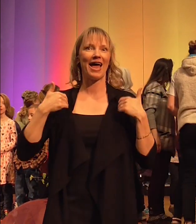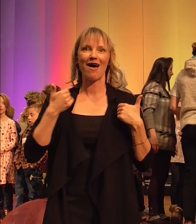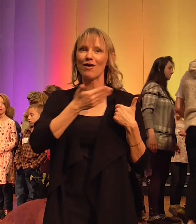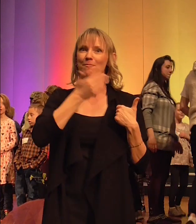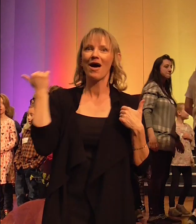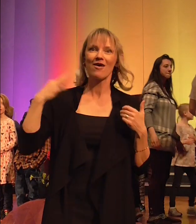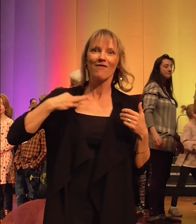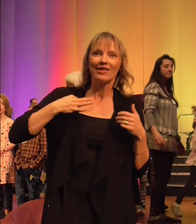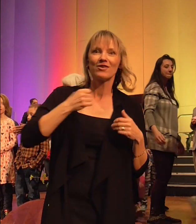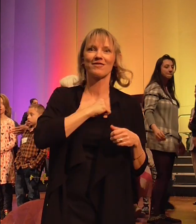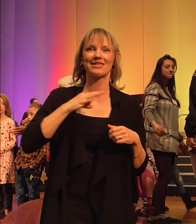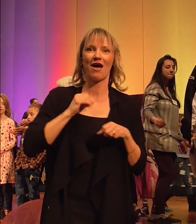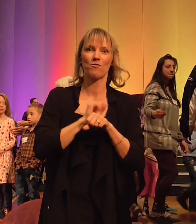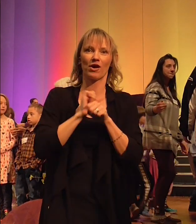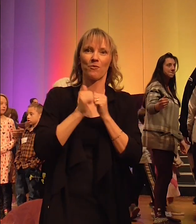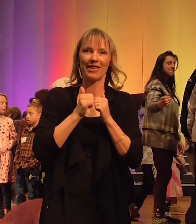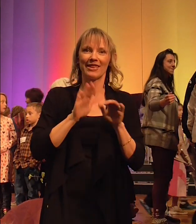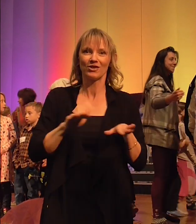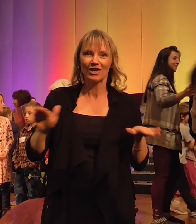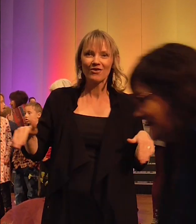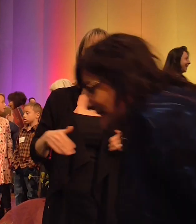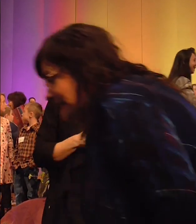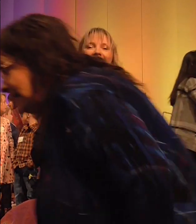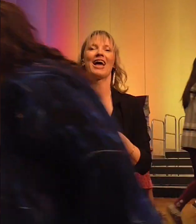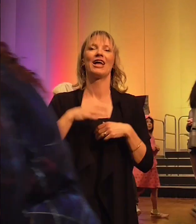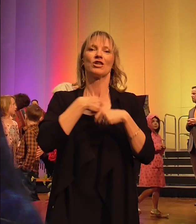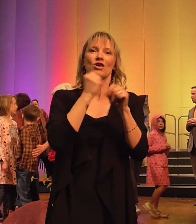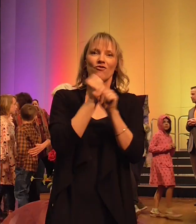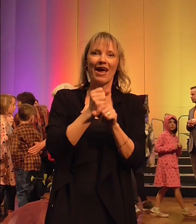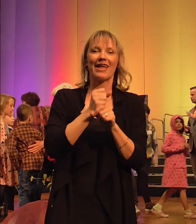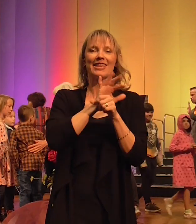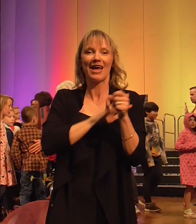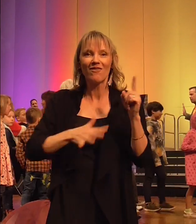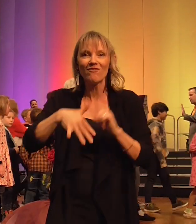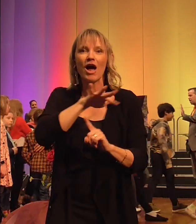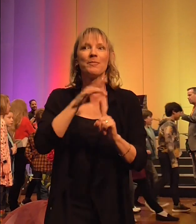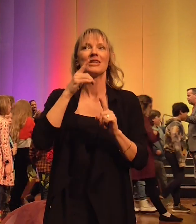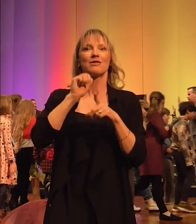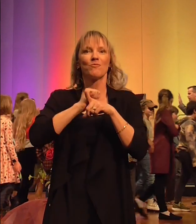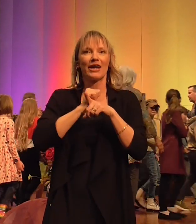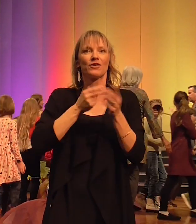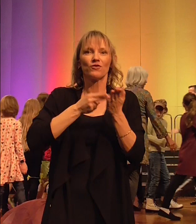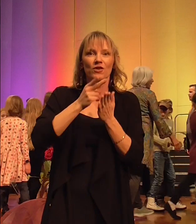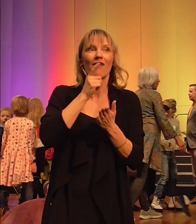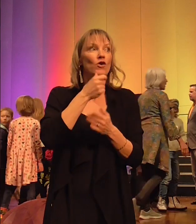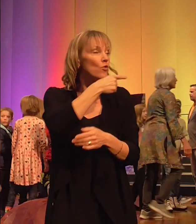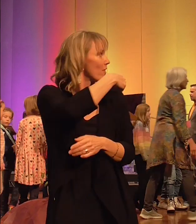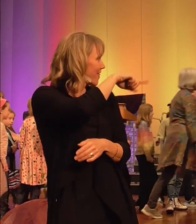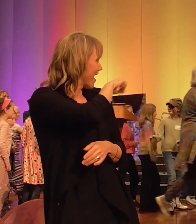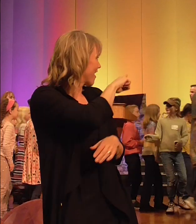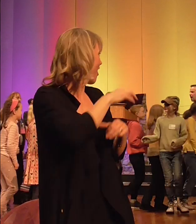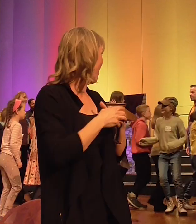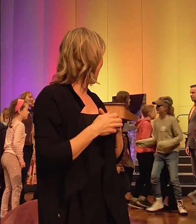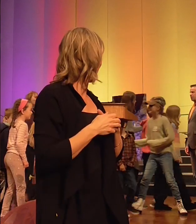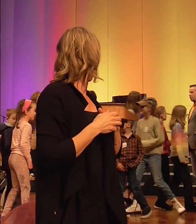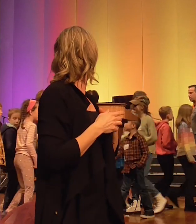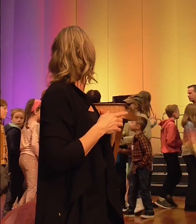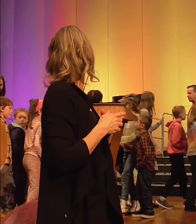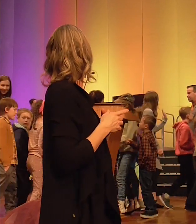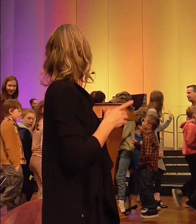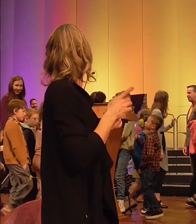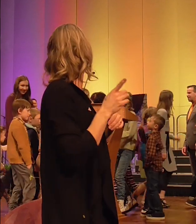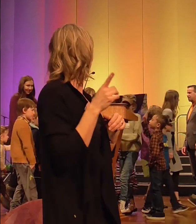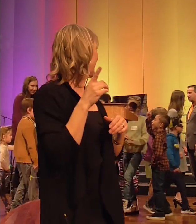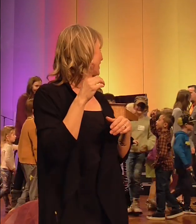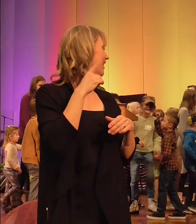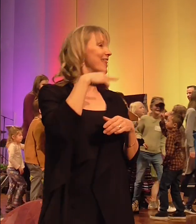and staff working with our kids to help create those environments for them to remember and practice the truth of who they are. They're just awesome. Hello.